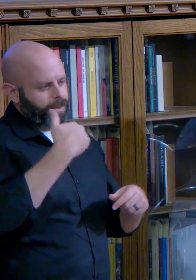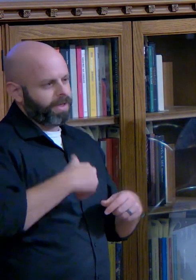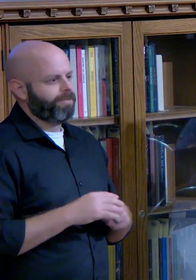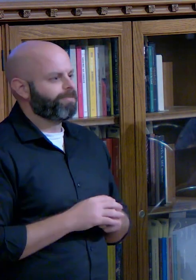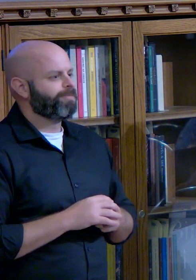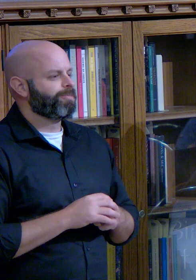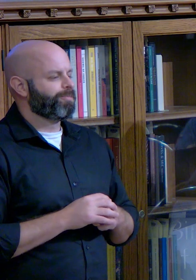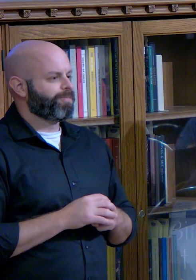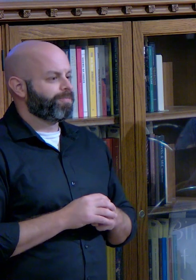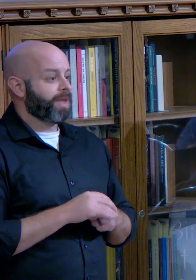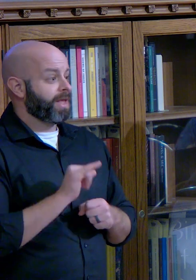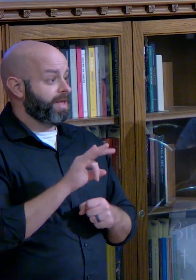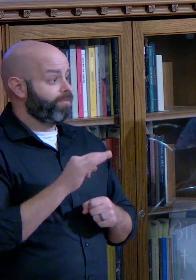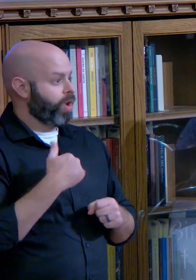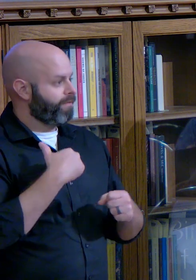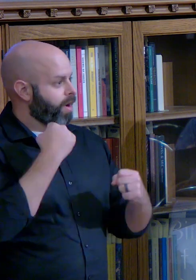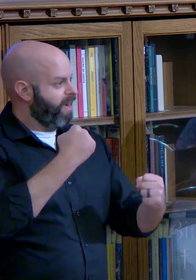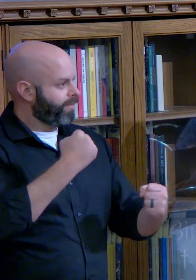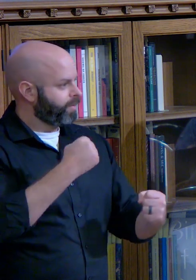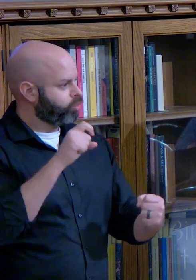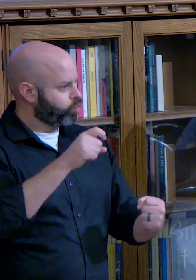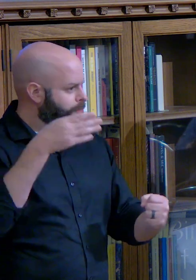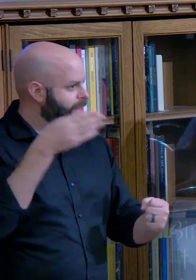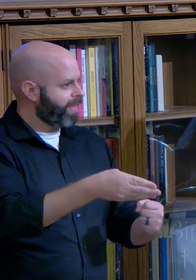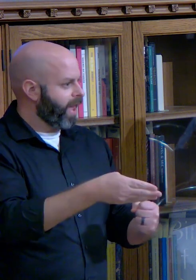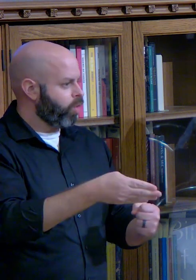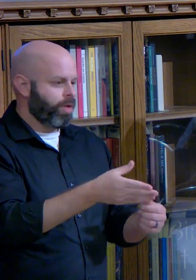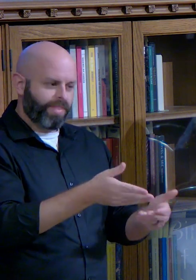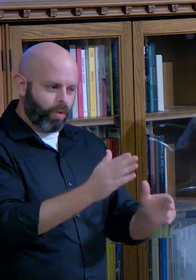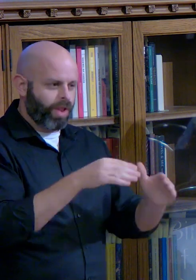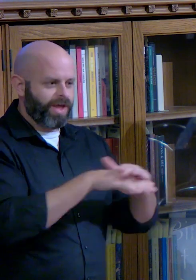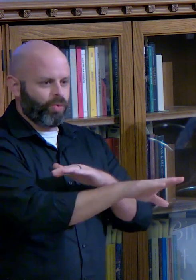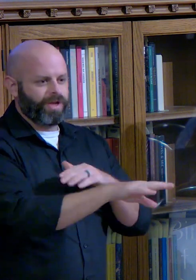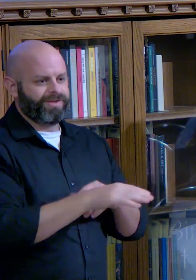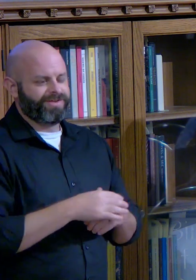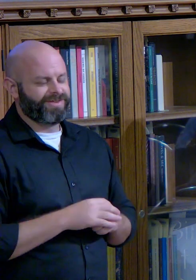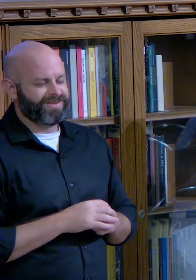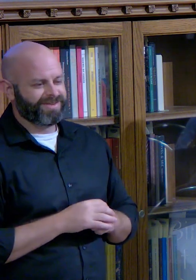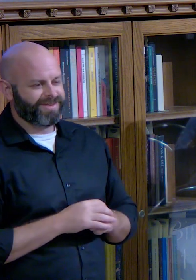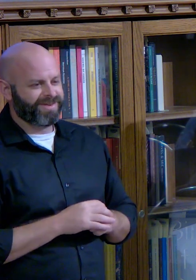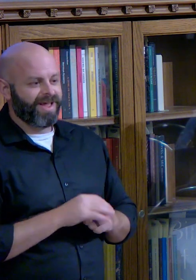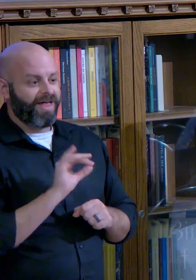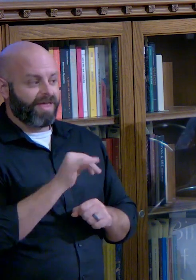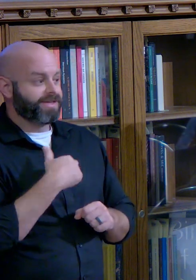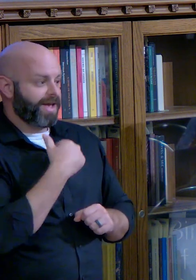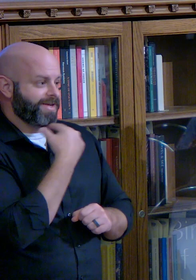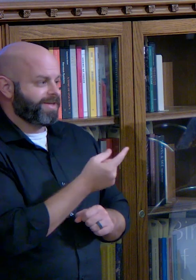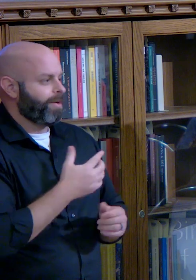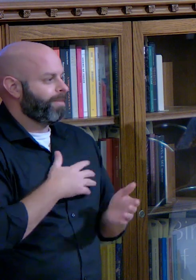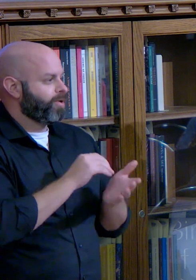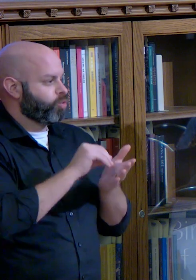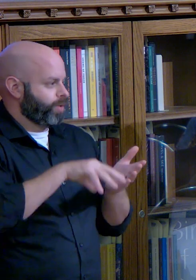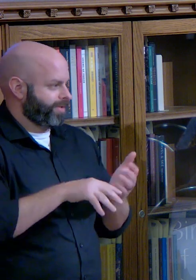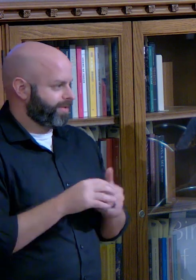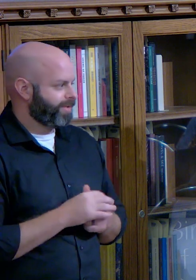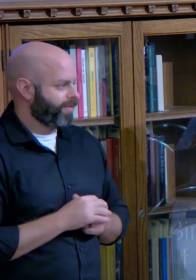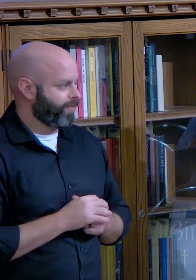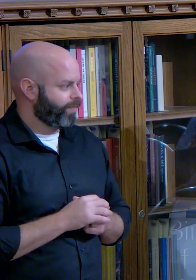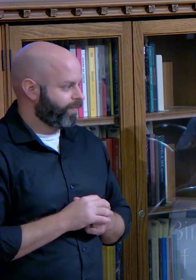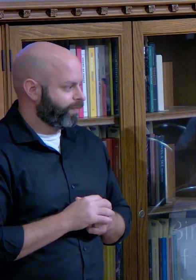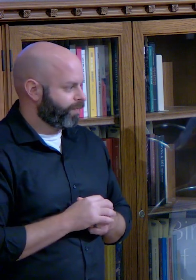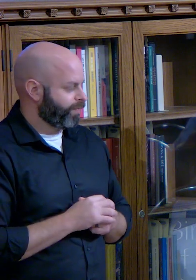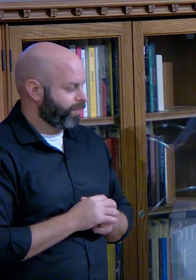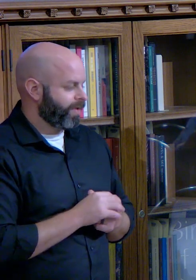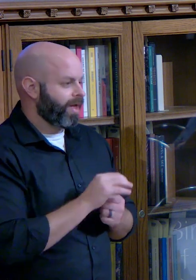in if you have confidence that you should be there they let you in and that's what I told my students and so from that I was